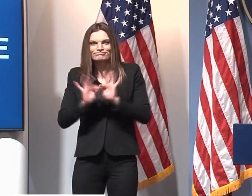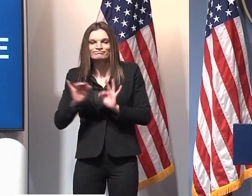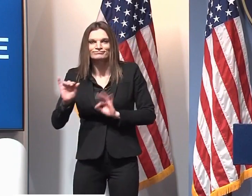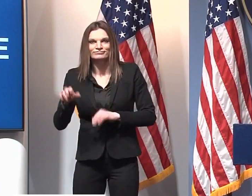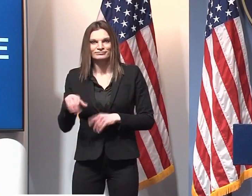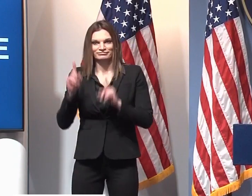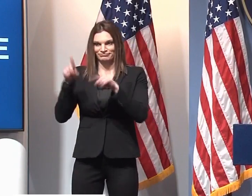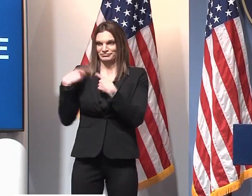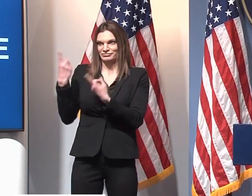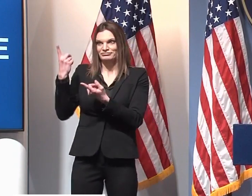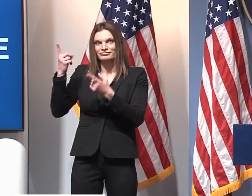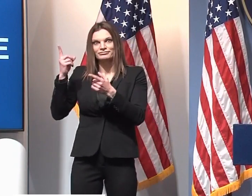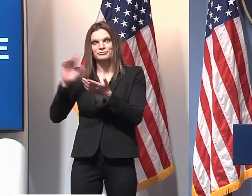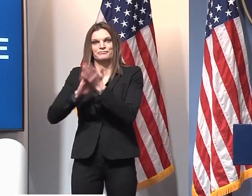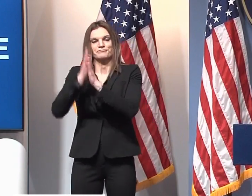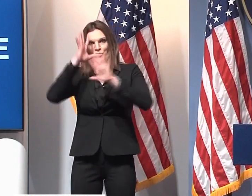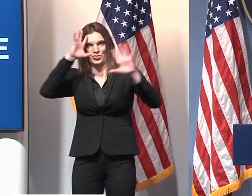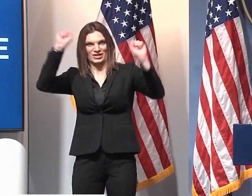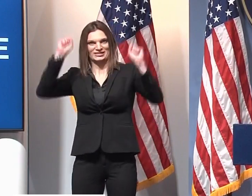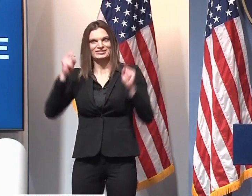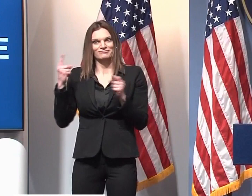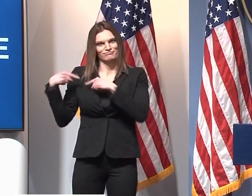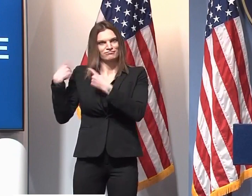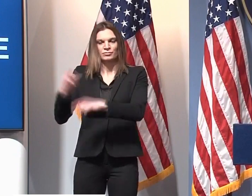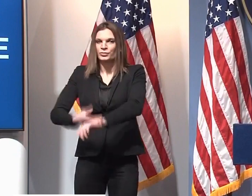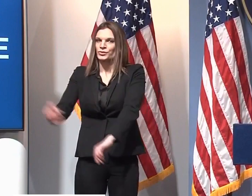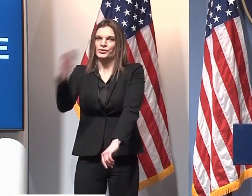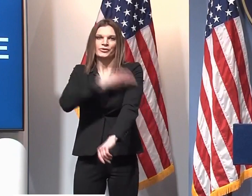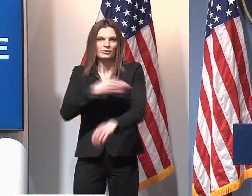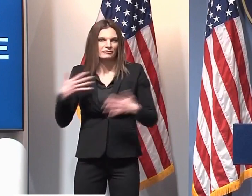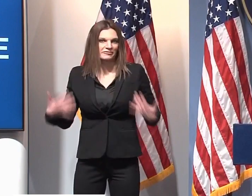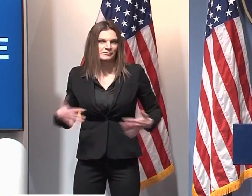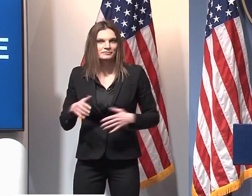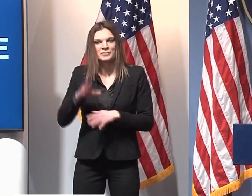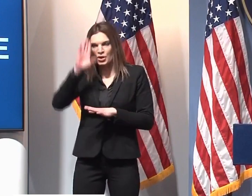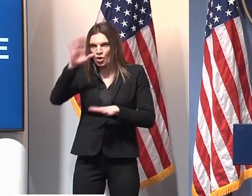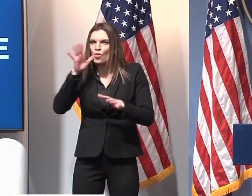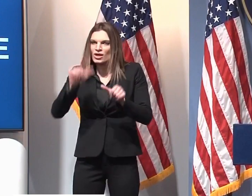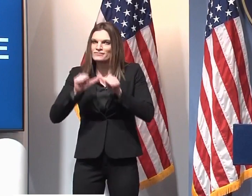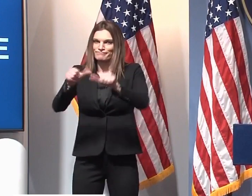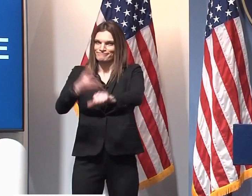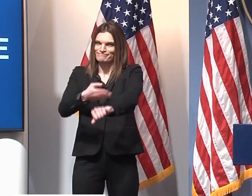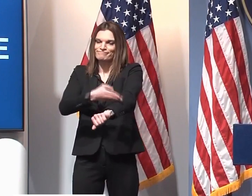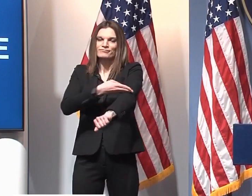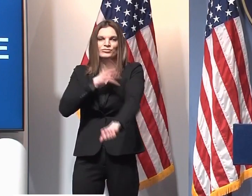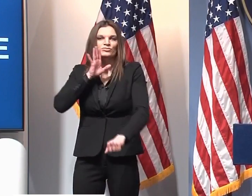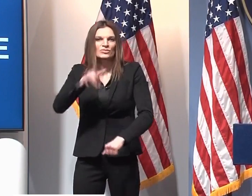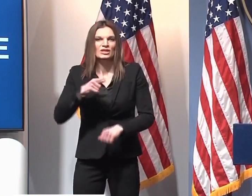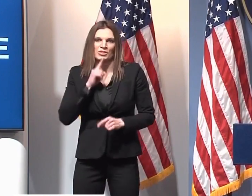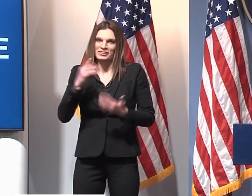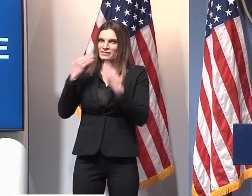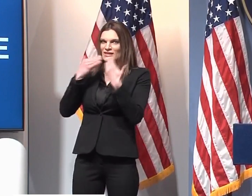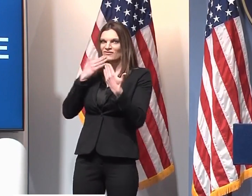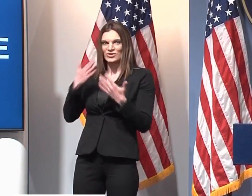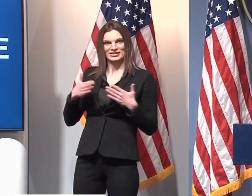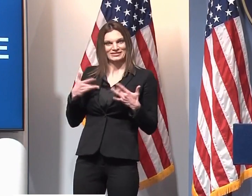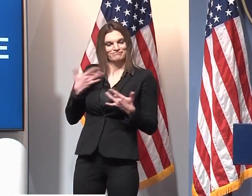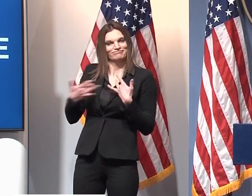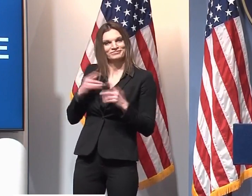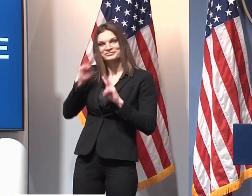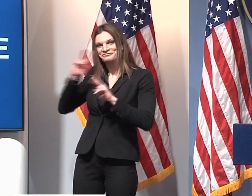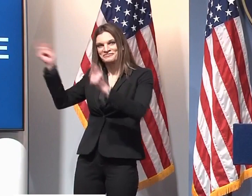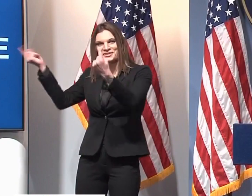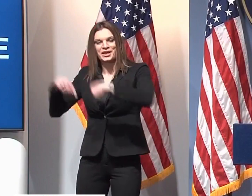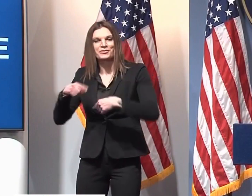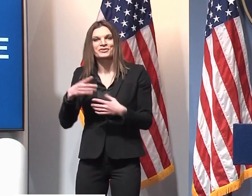taken office, and for the foreseeable future. And so I am grateful for that partnership and glad that he's coming. And when we have